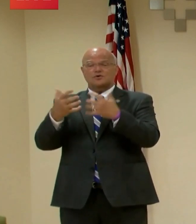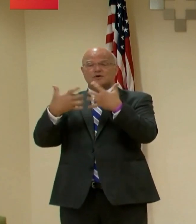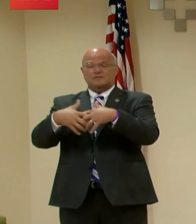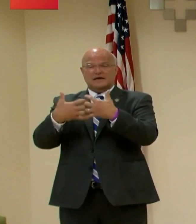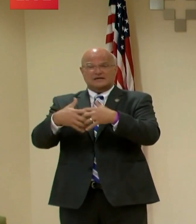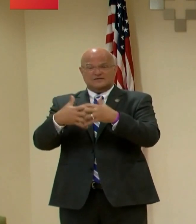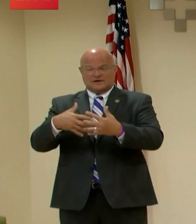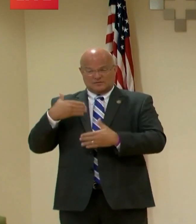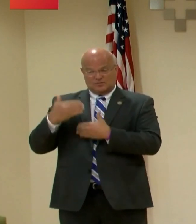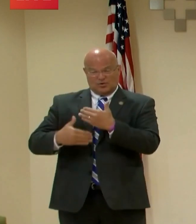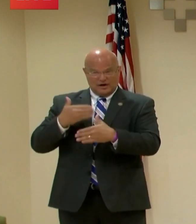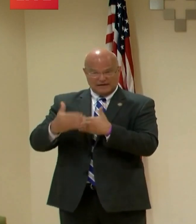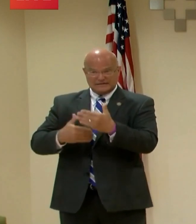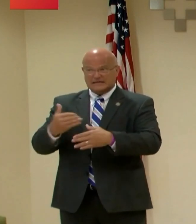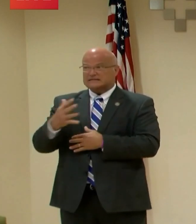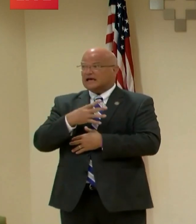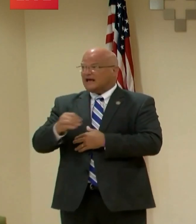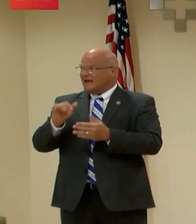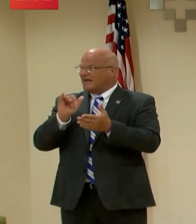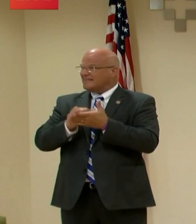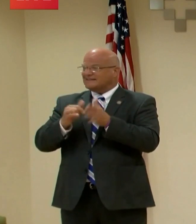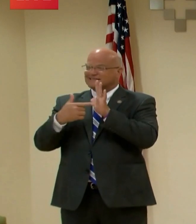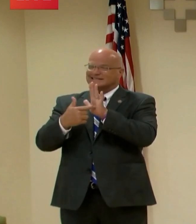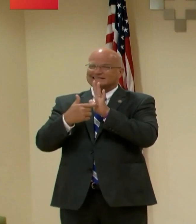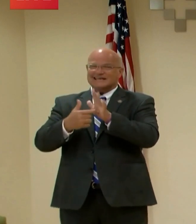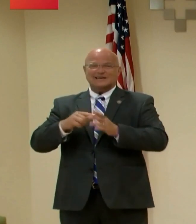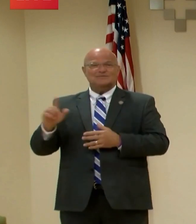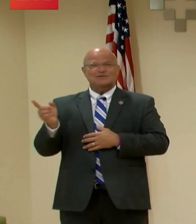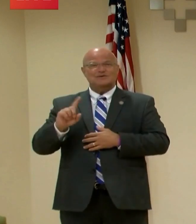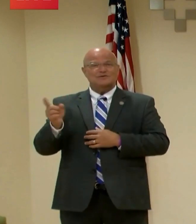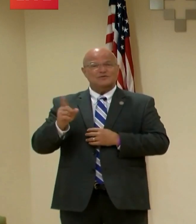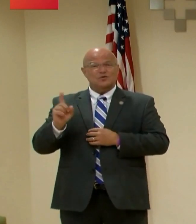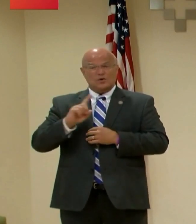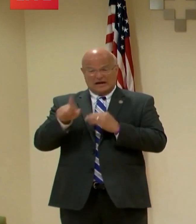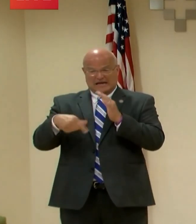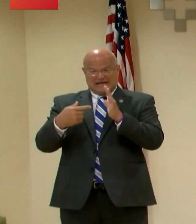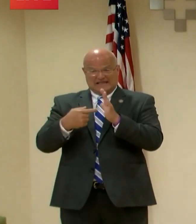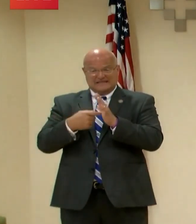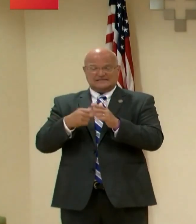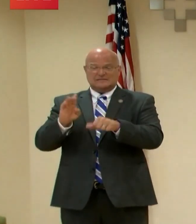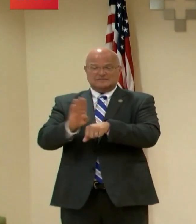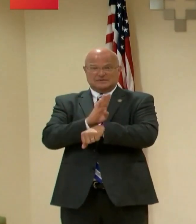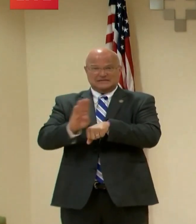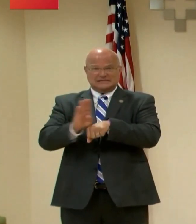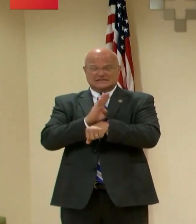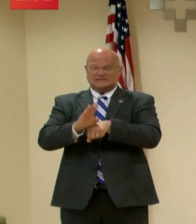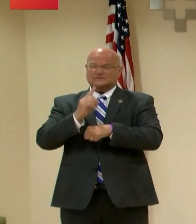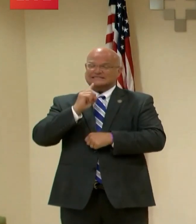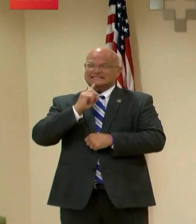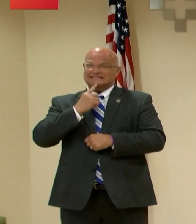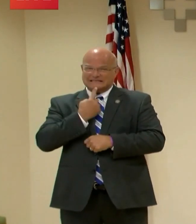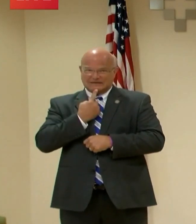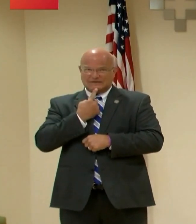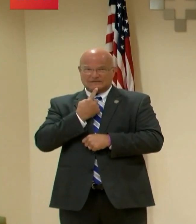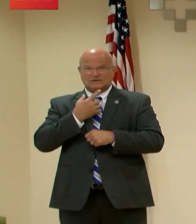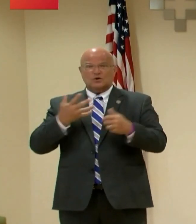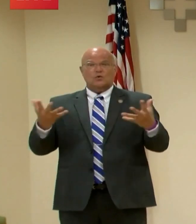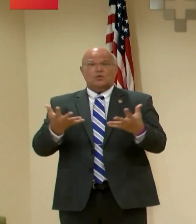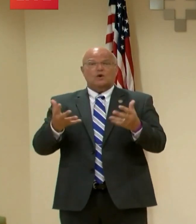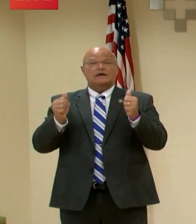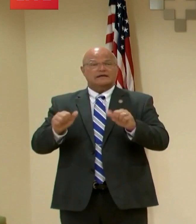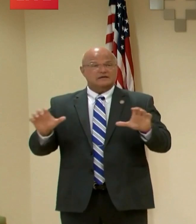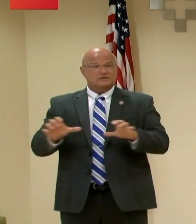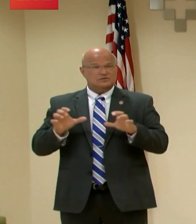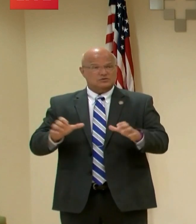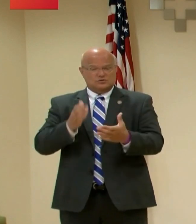manufacturing process. And that's just an example of where businesses are taking it very seriously, what they can